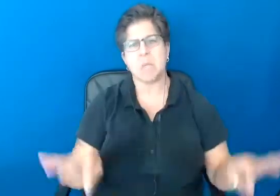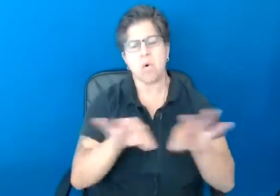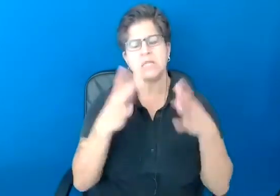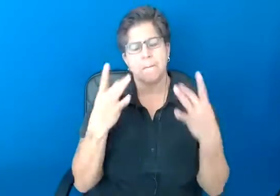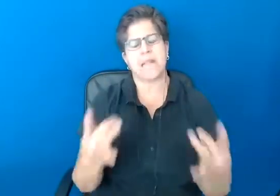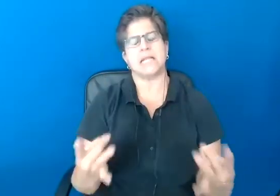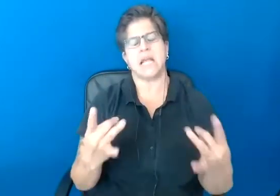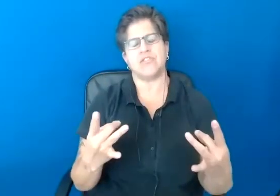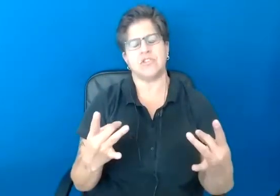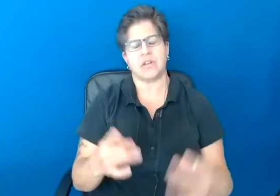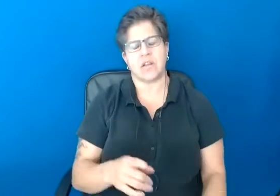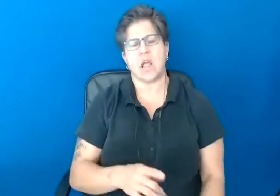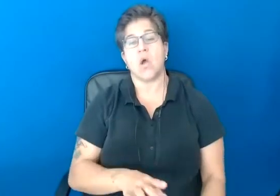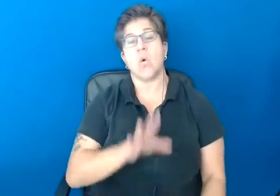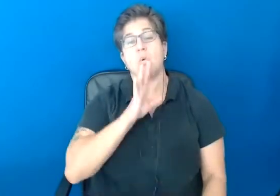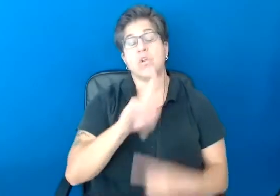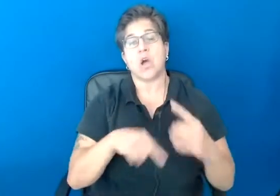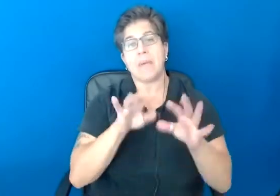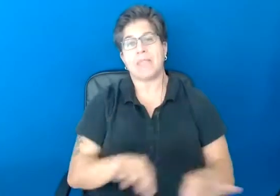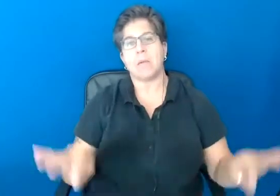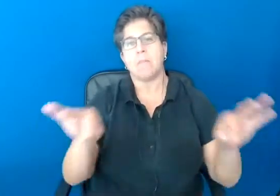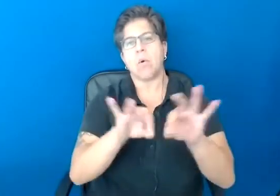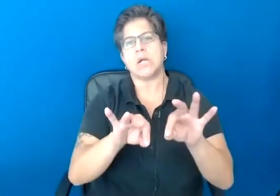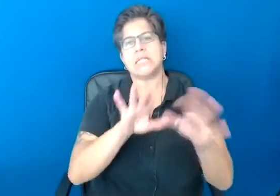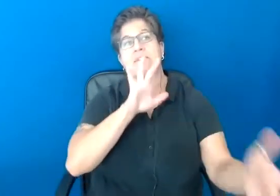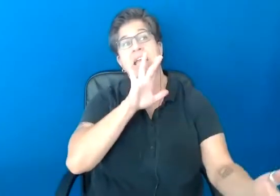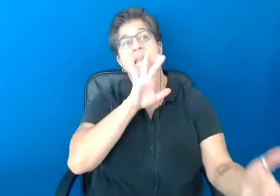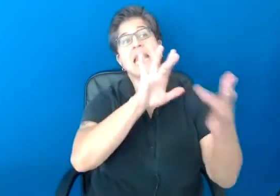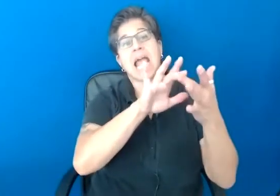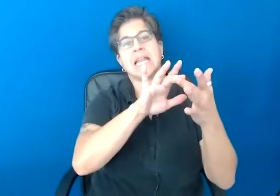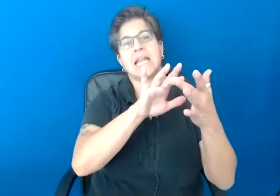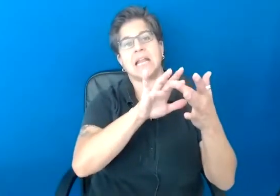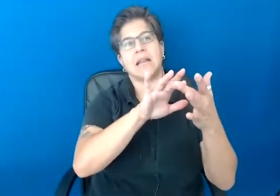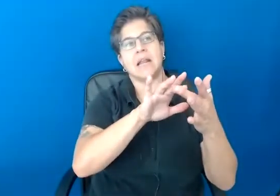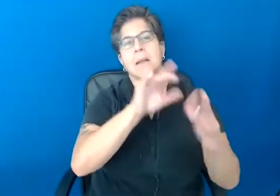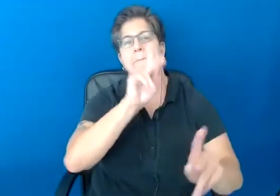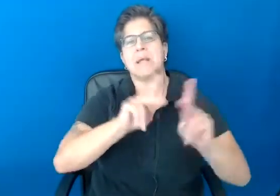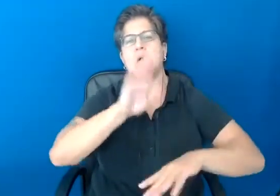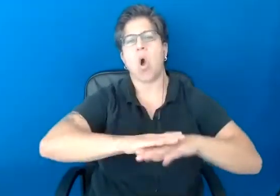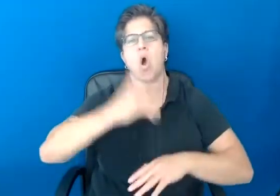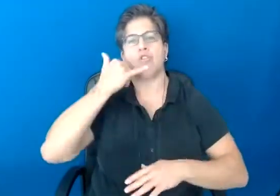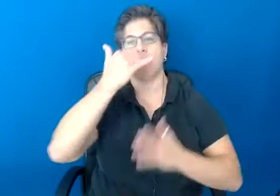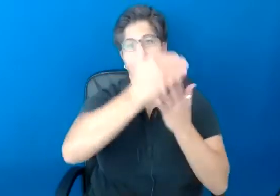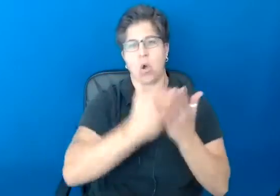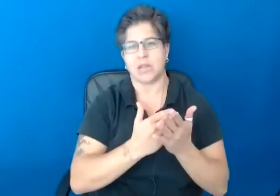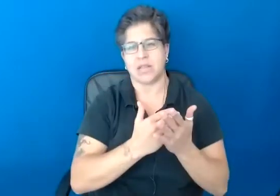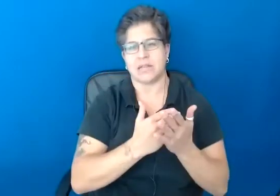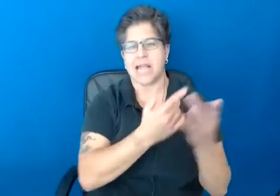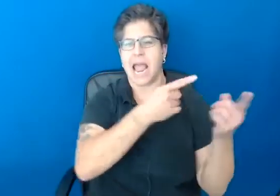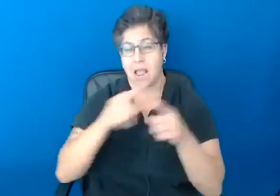with your sponsor. That to me is critical. I heard somebody say the other day, if you are not living with at least